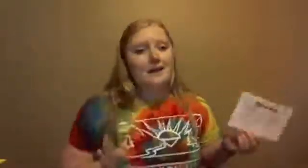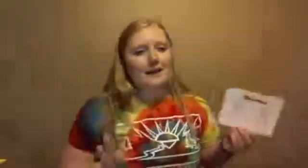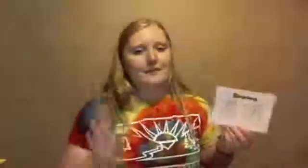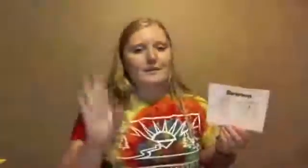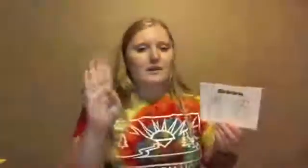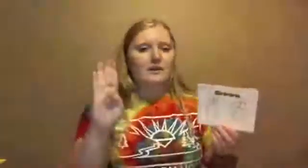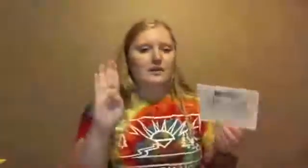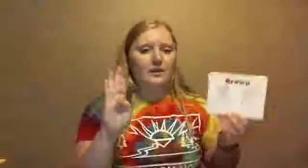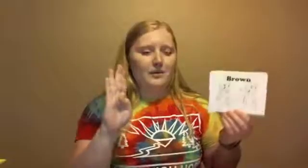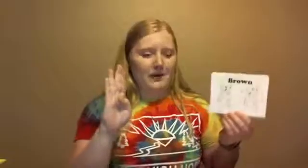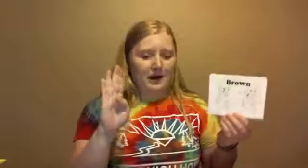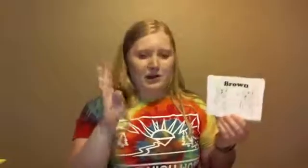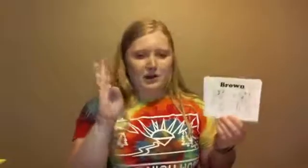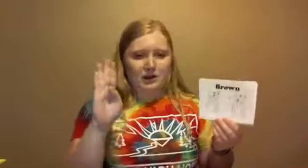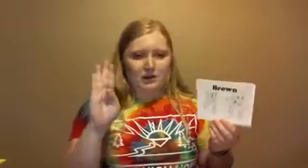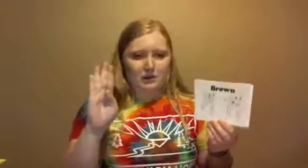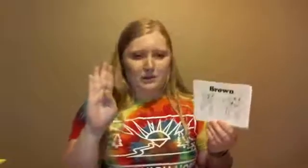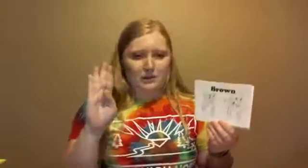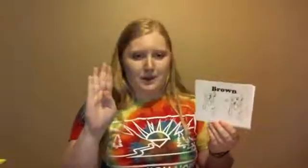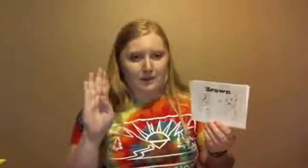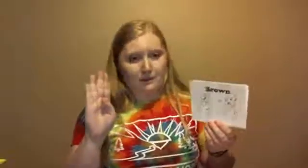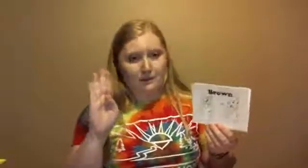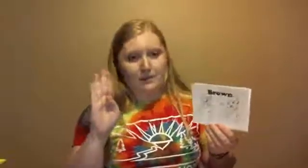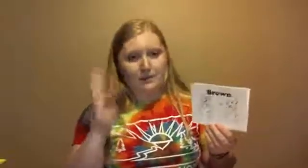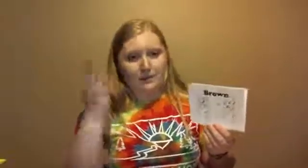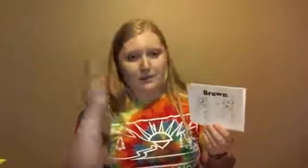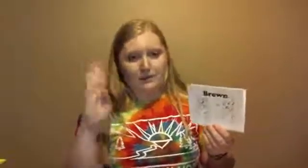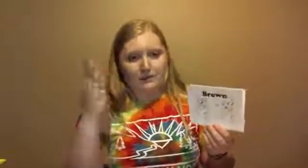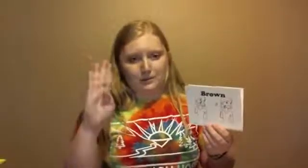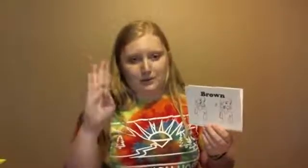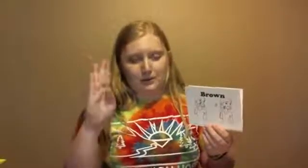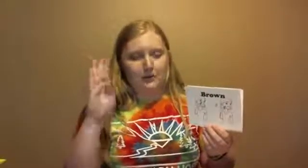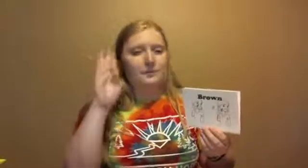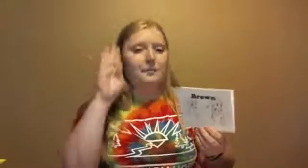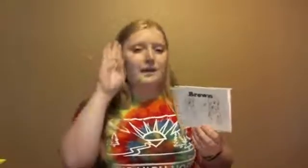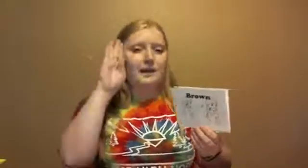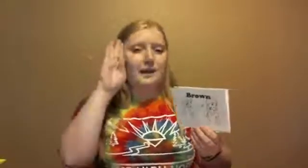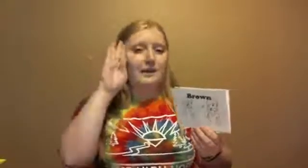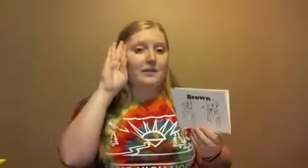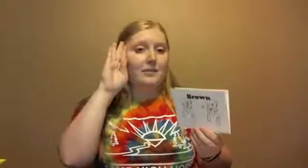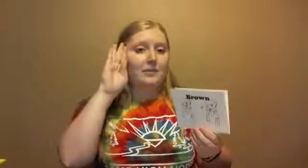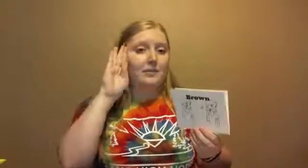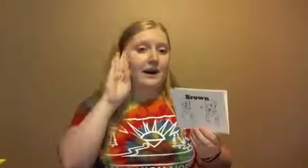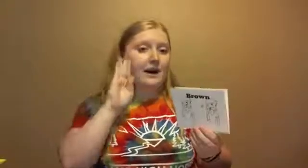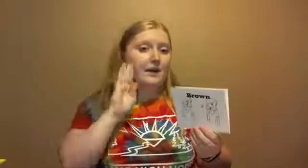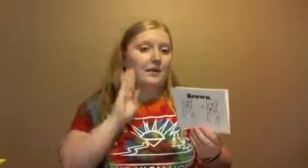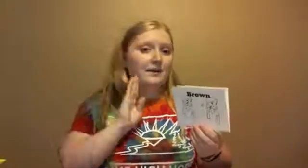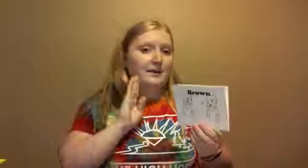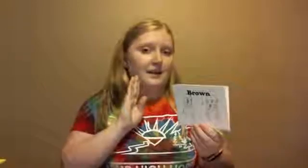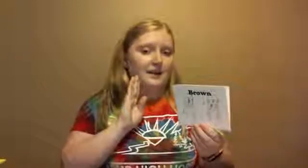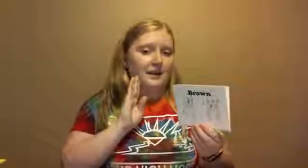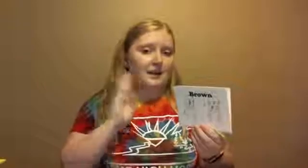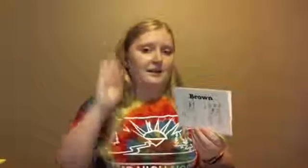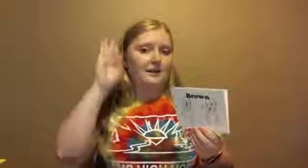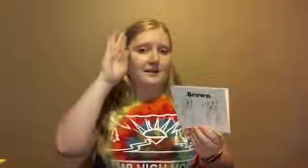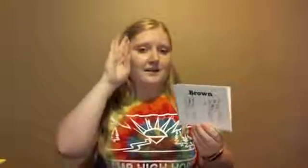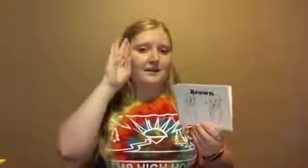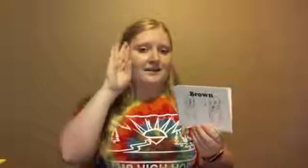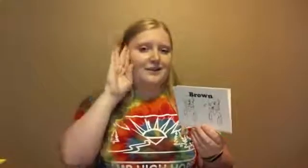T. So if you remember, I just showed you B for blue, blue. And then brown is like this. So you